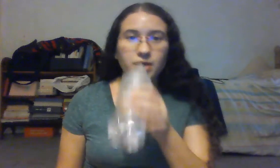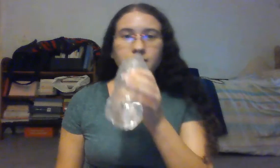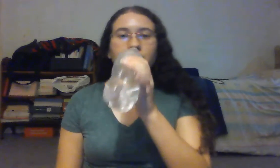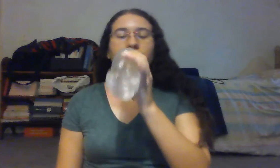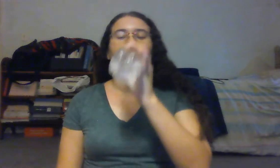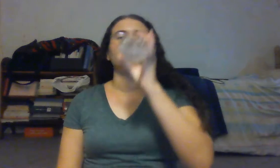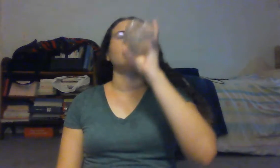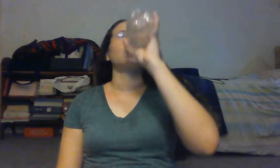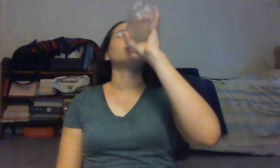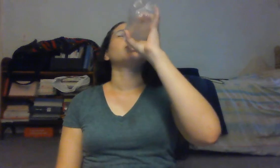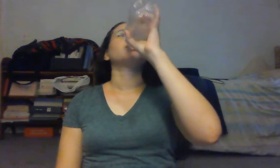pronouns.